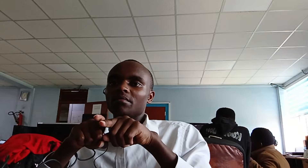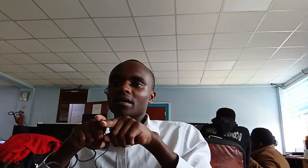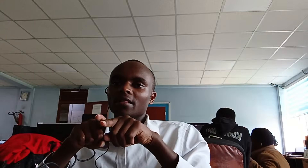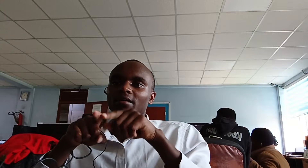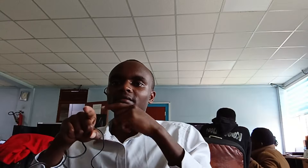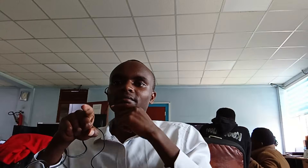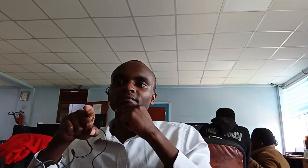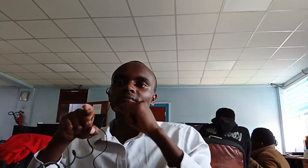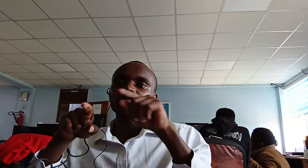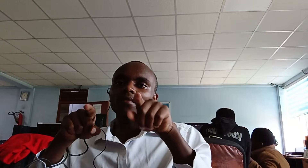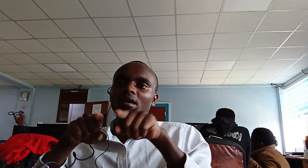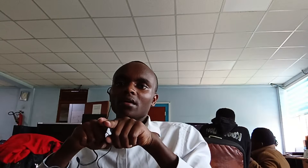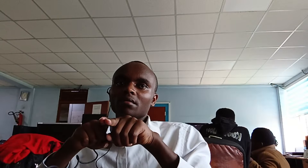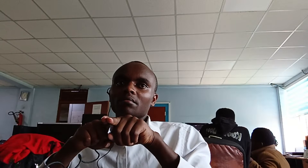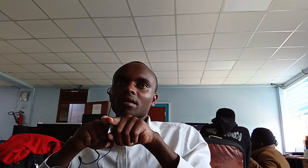Brother. Brother.